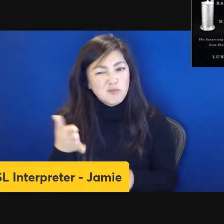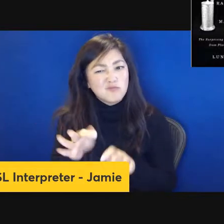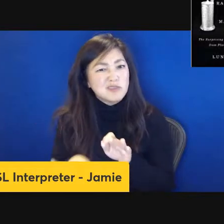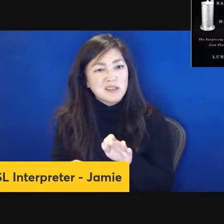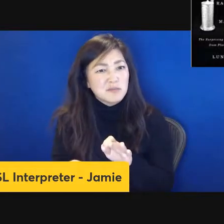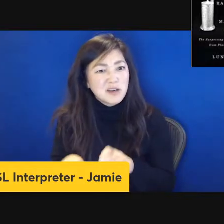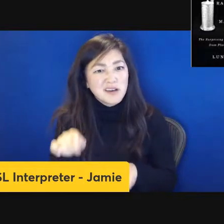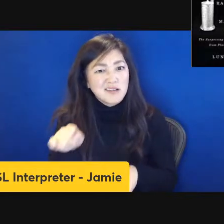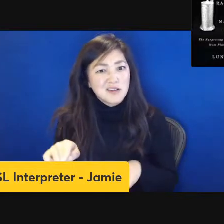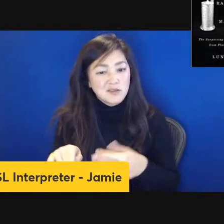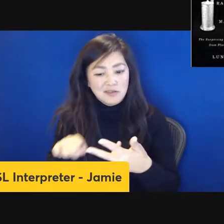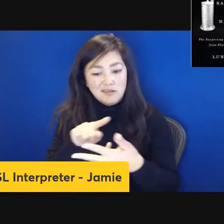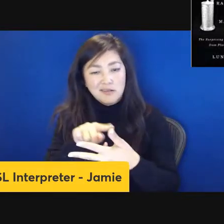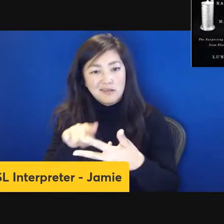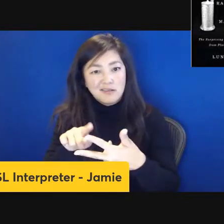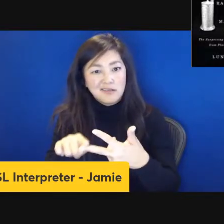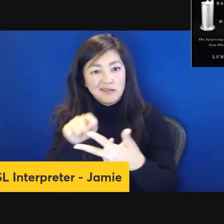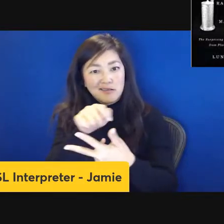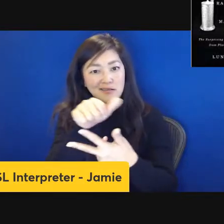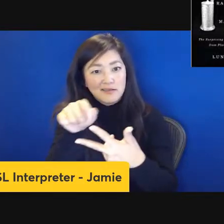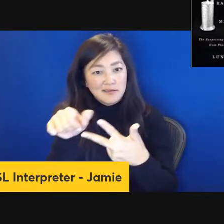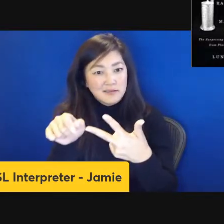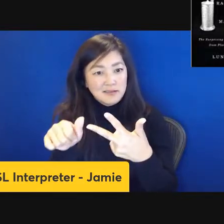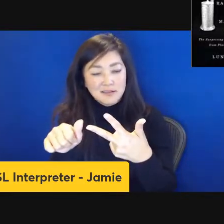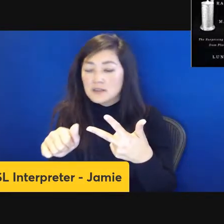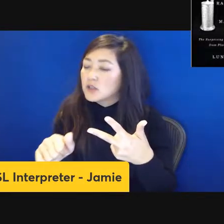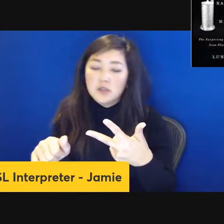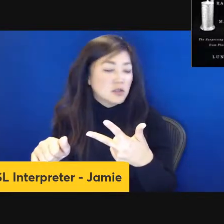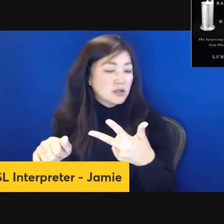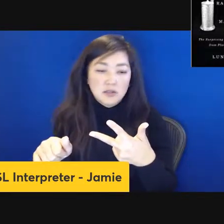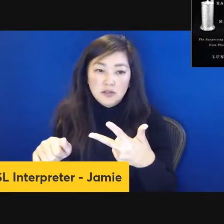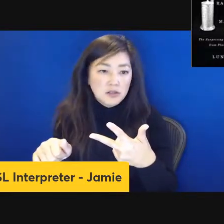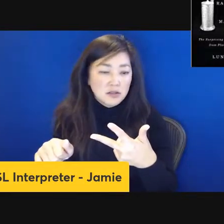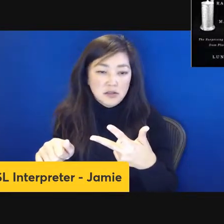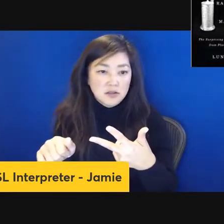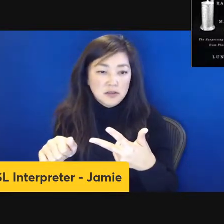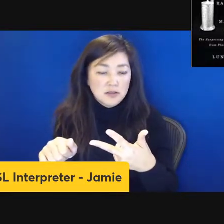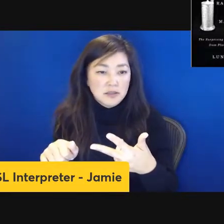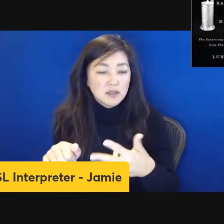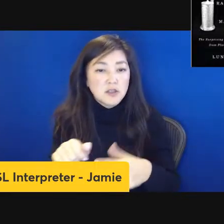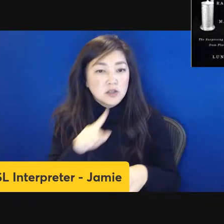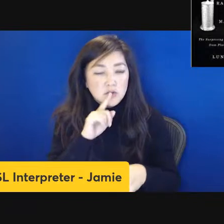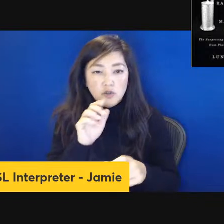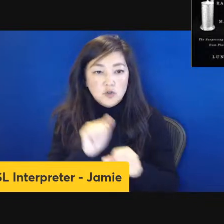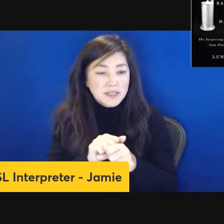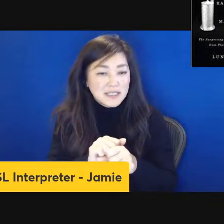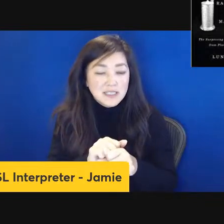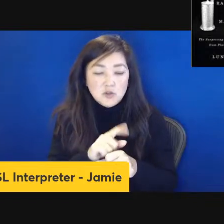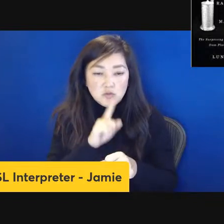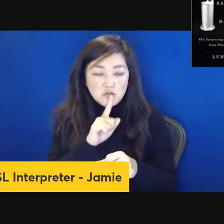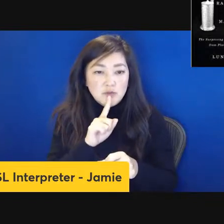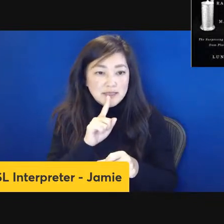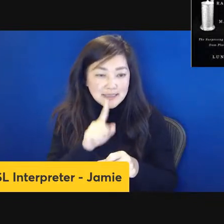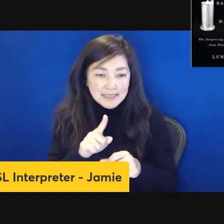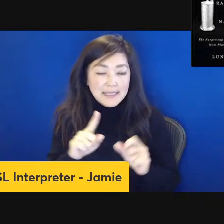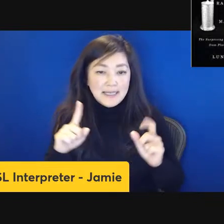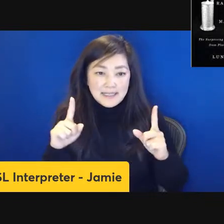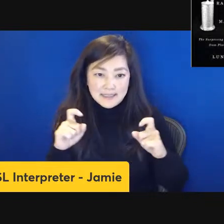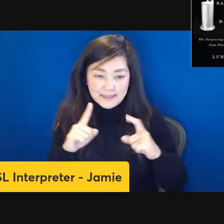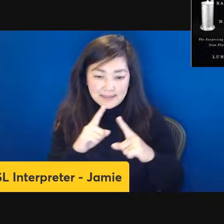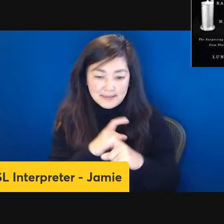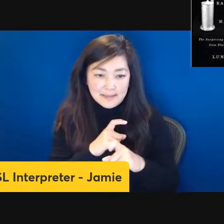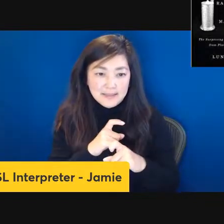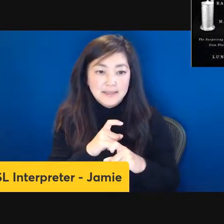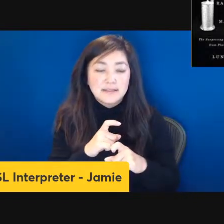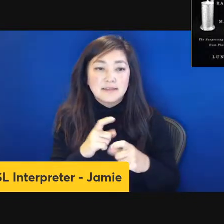click of a button, but it actually erases the complexity and messiness of grouping